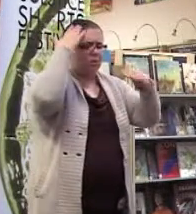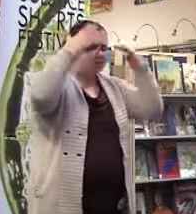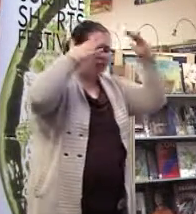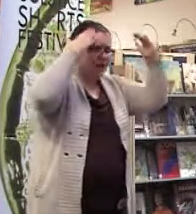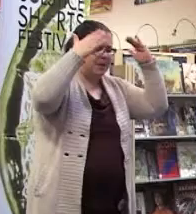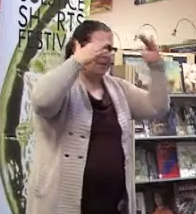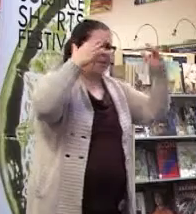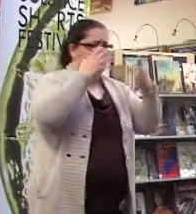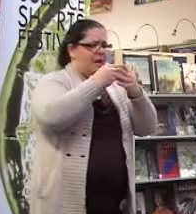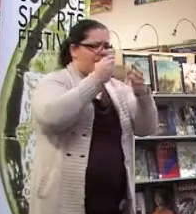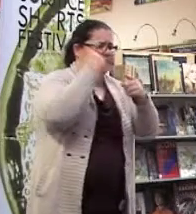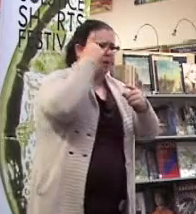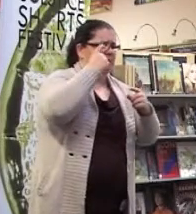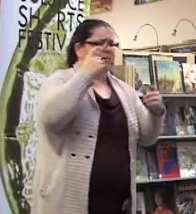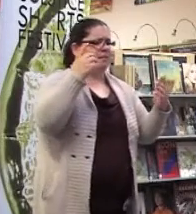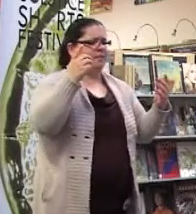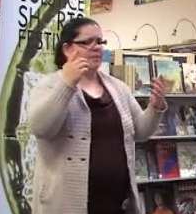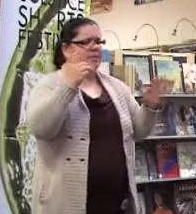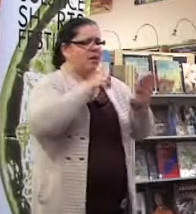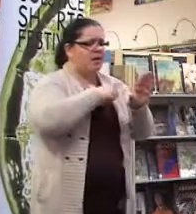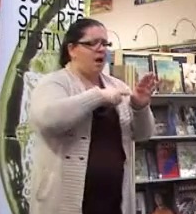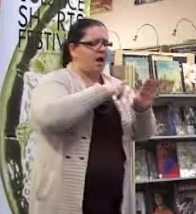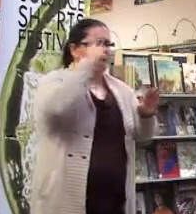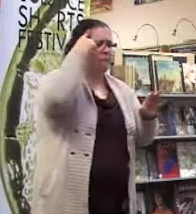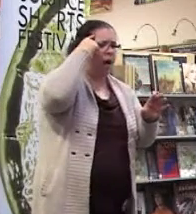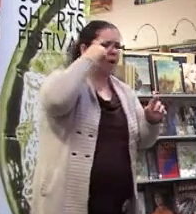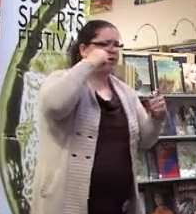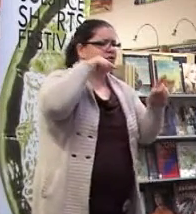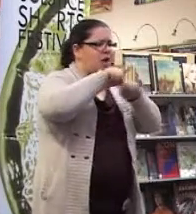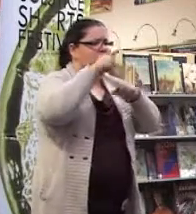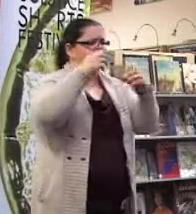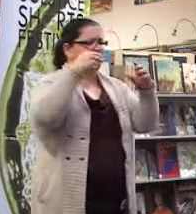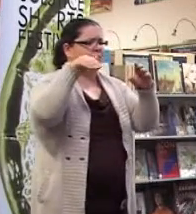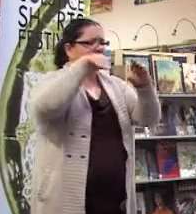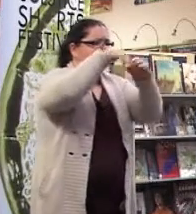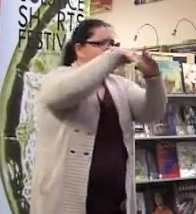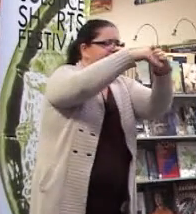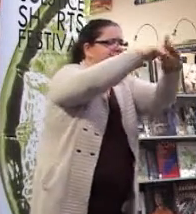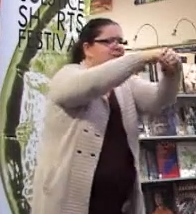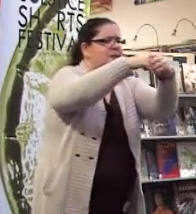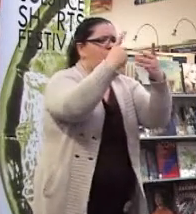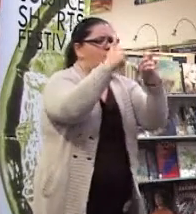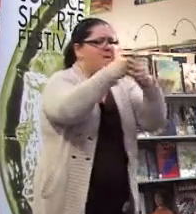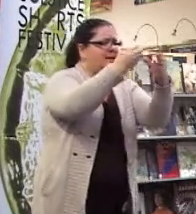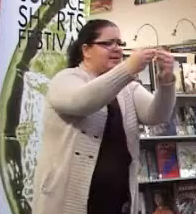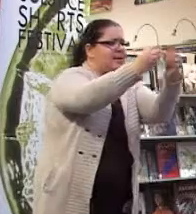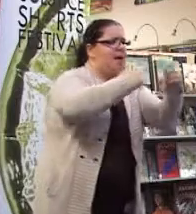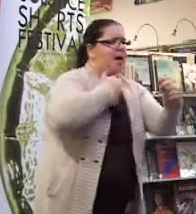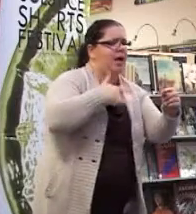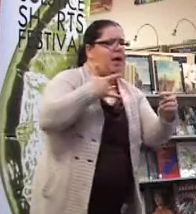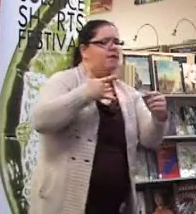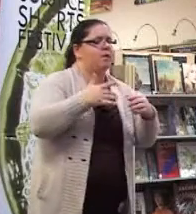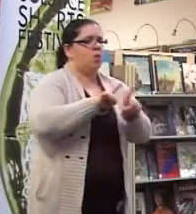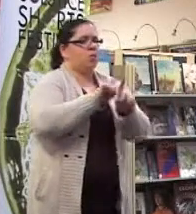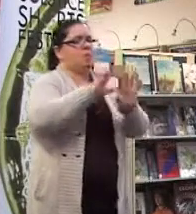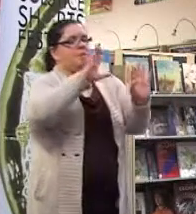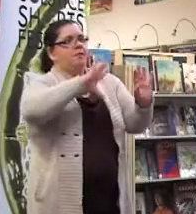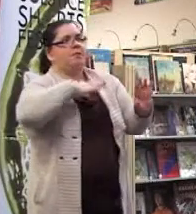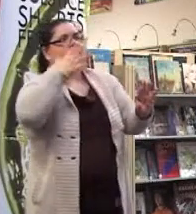pocked with holes, the young mind starting its desperate search for something to fill in the gaps. There was a sense of soaring freedom too,